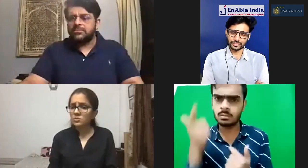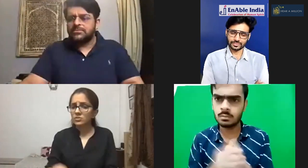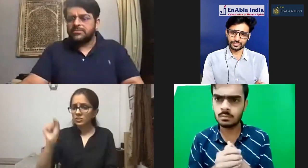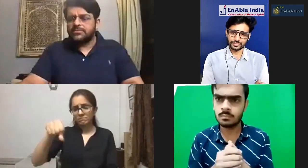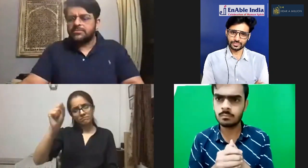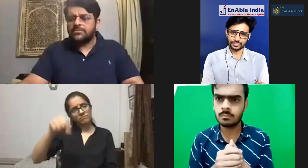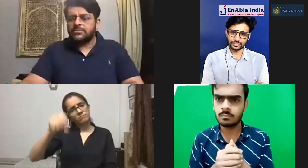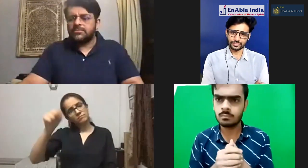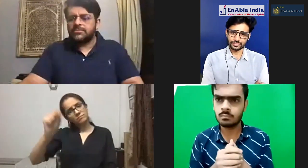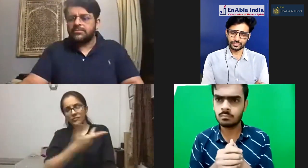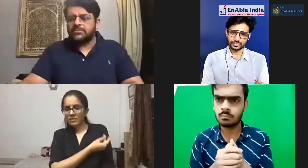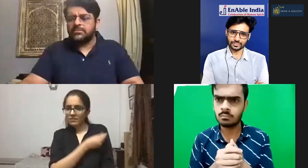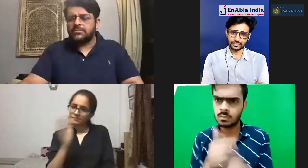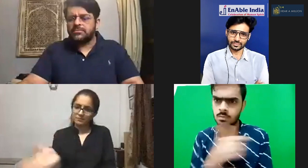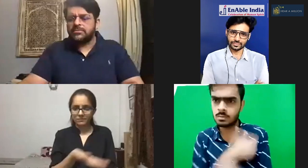had some surgery.